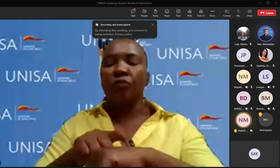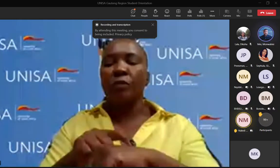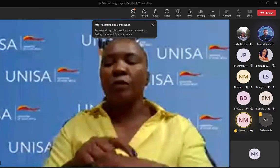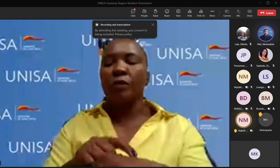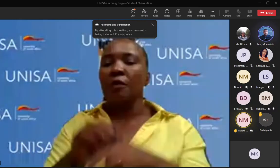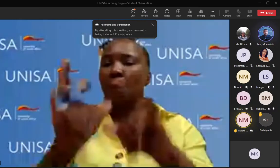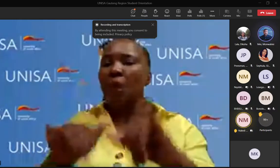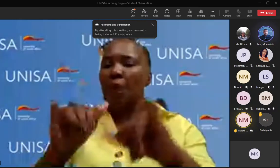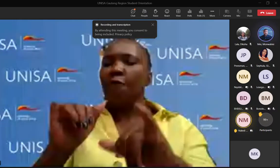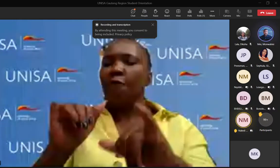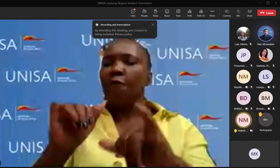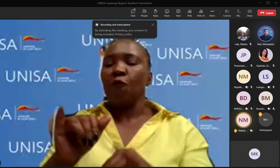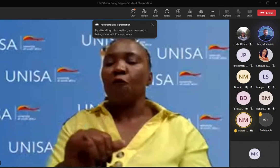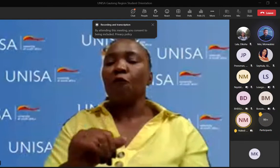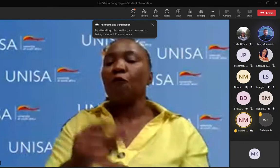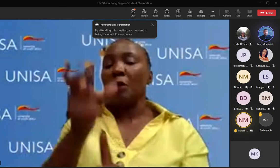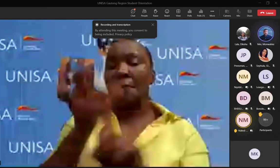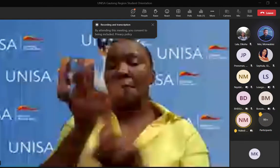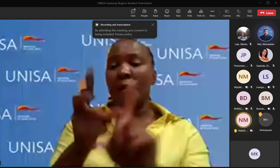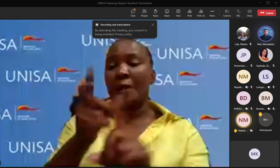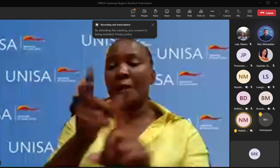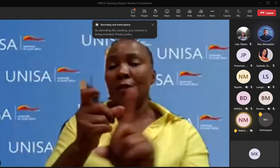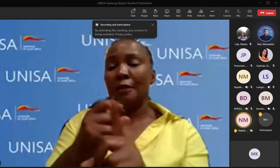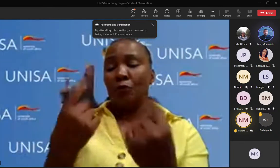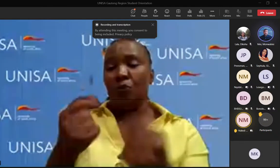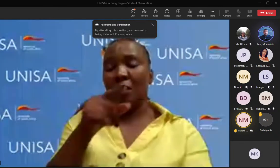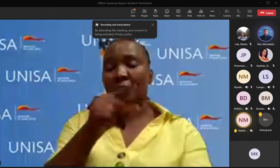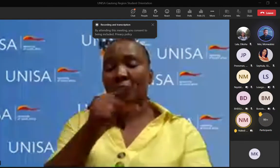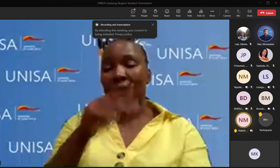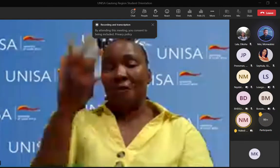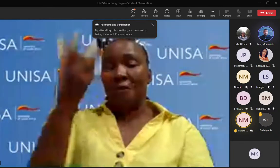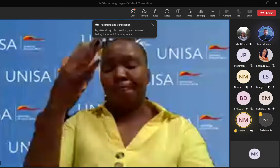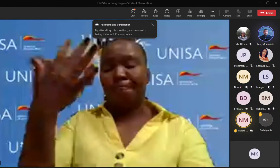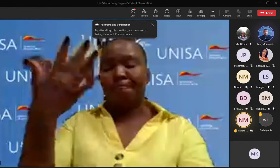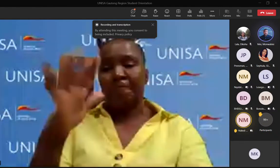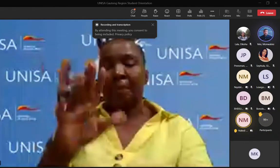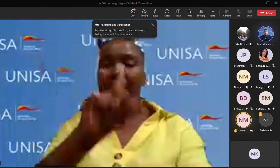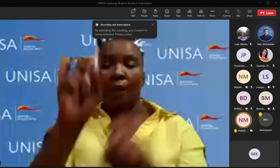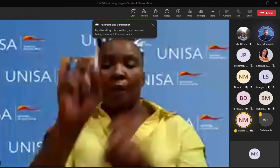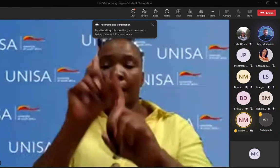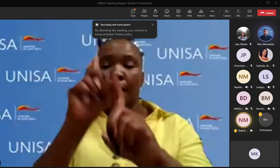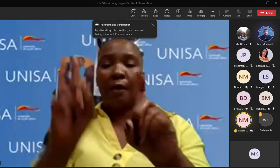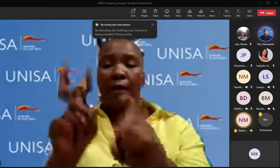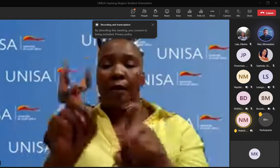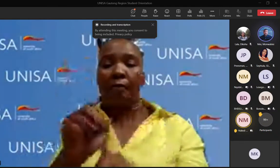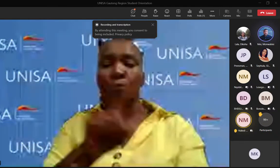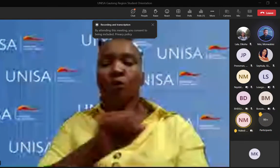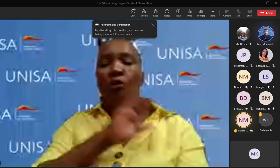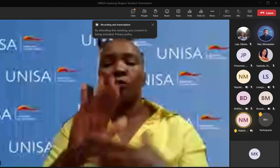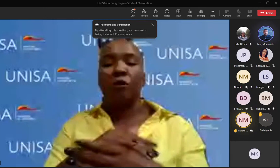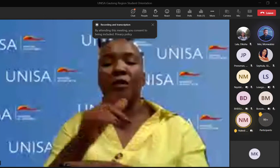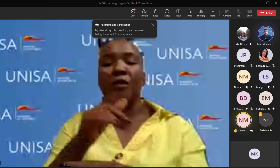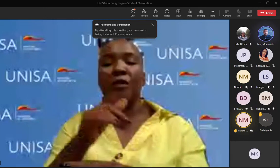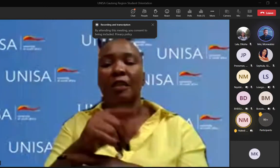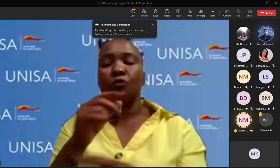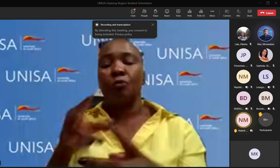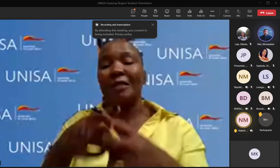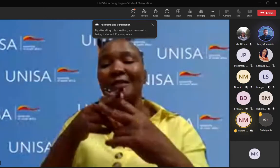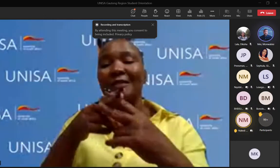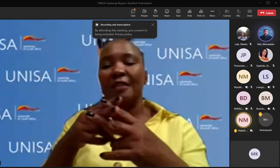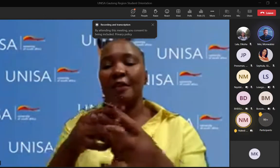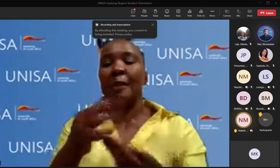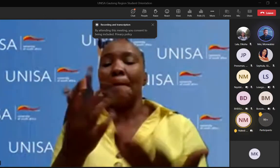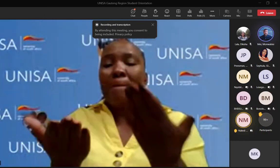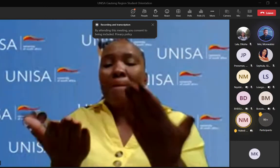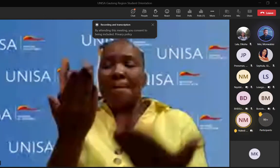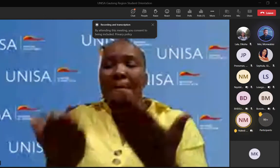to come through and I think another thing that that's going to make your life difficult in this regard is the fact that maybe you have